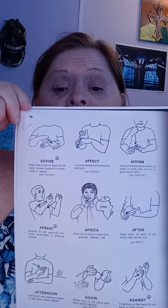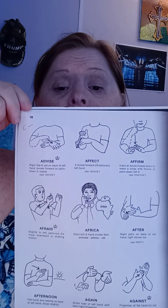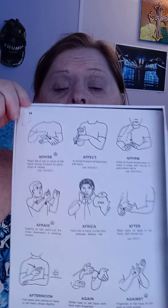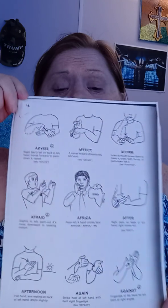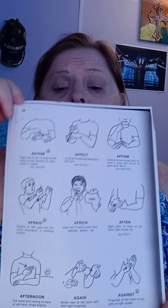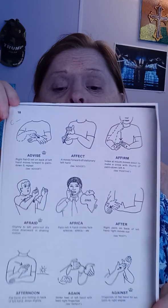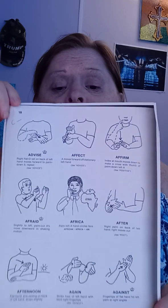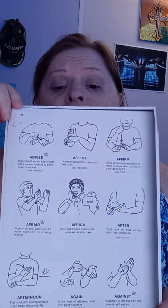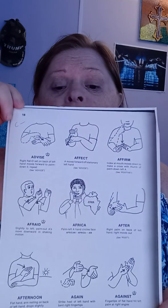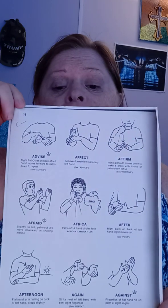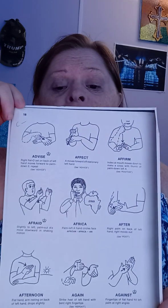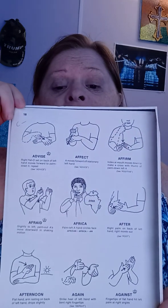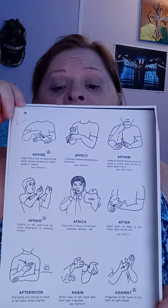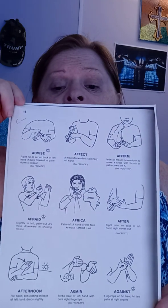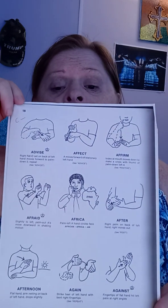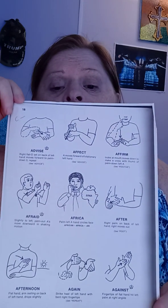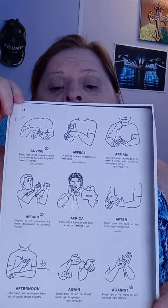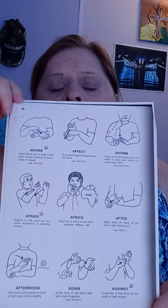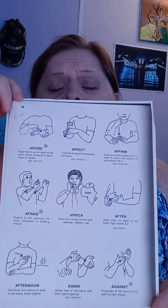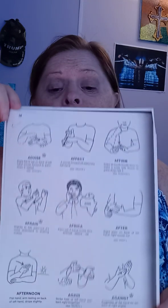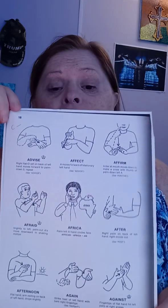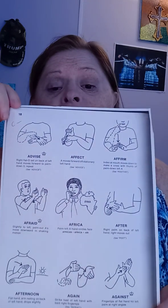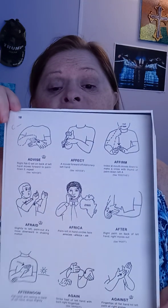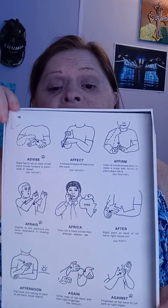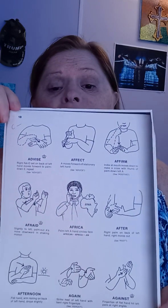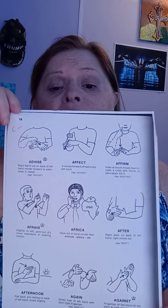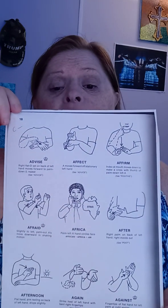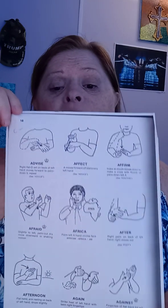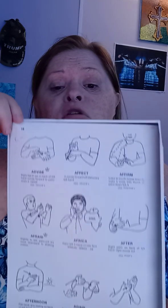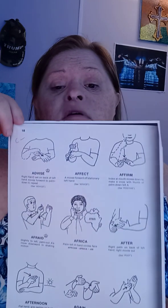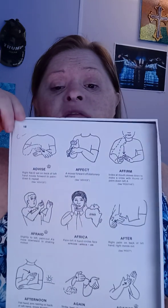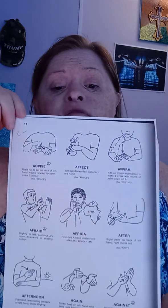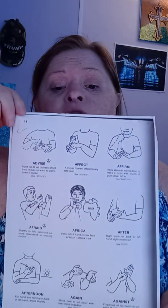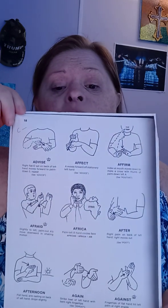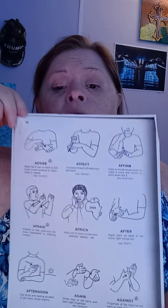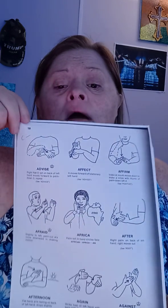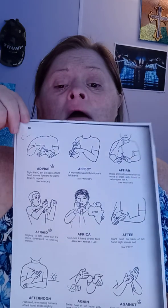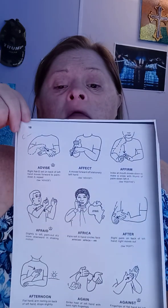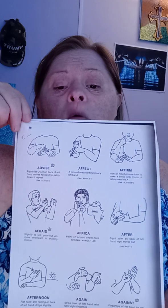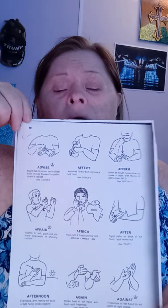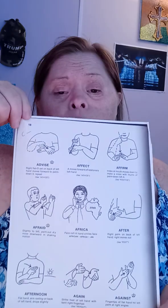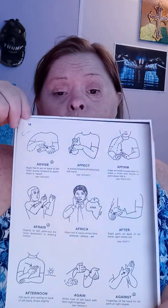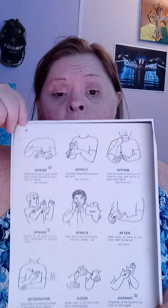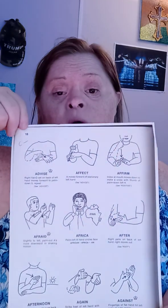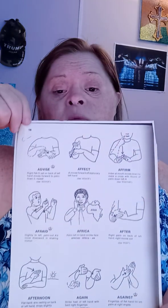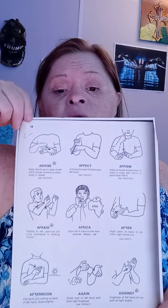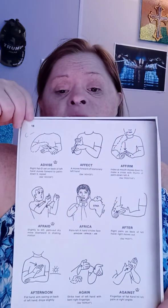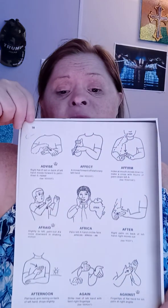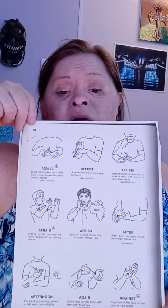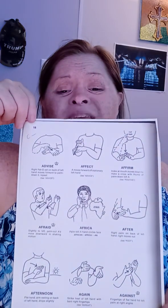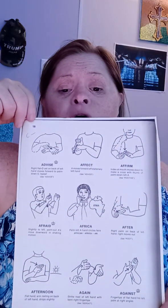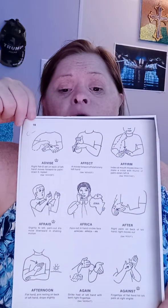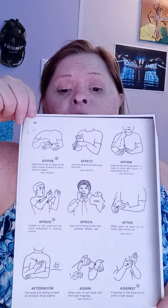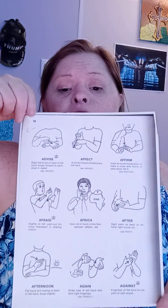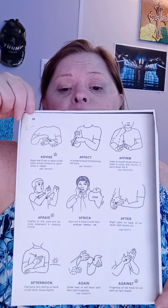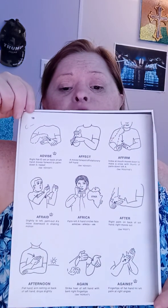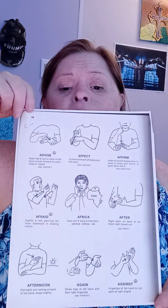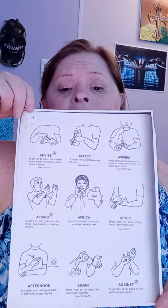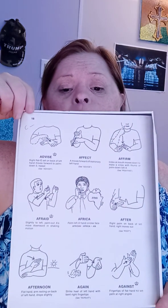These are the pictures for the pictures of sign languages for around the world. They are showing you how